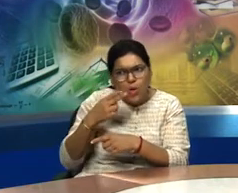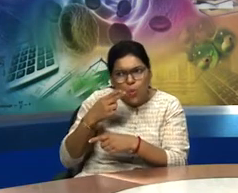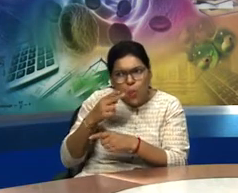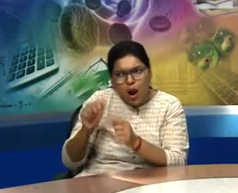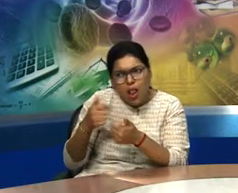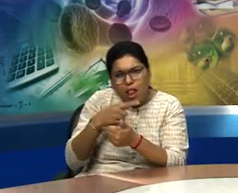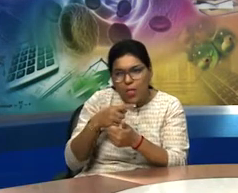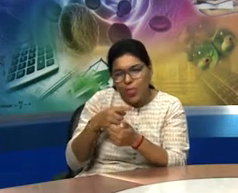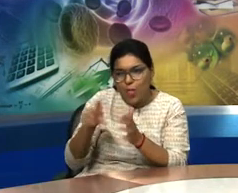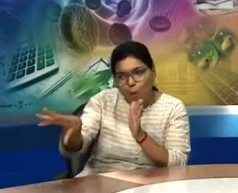when